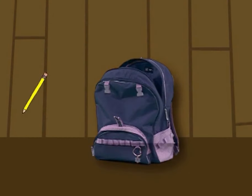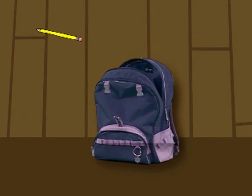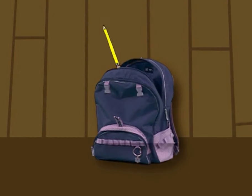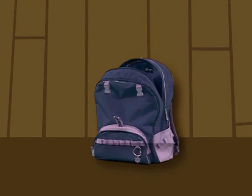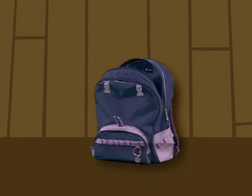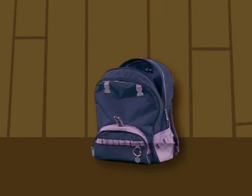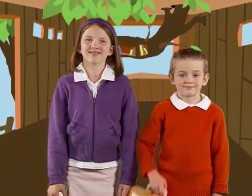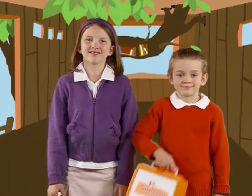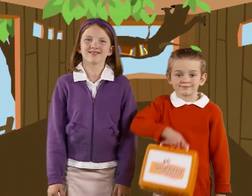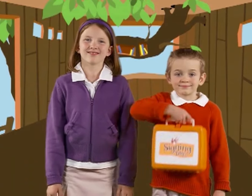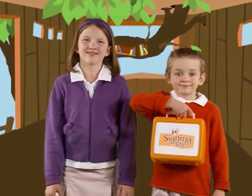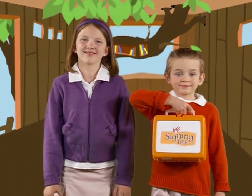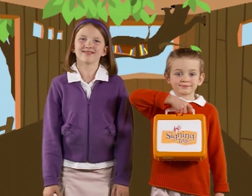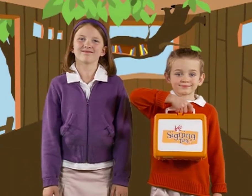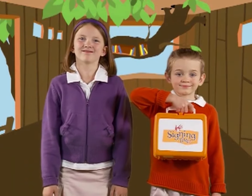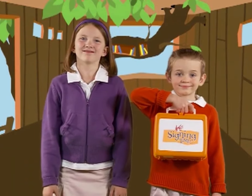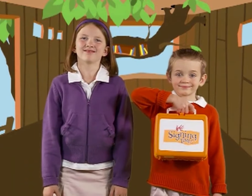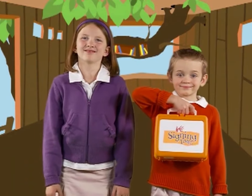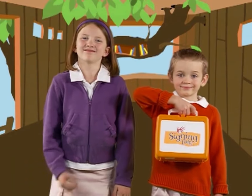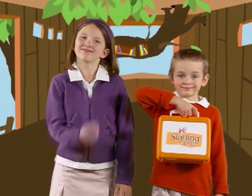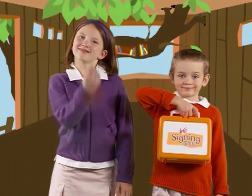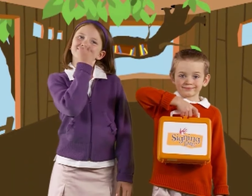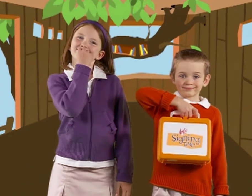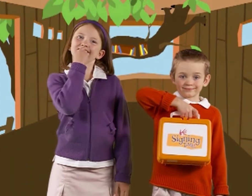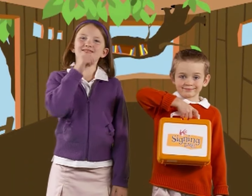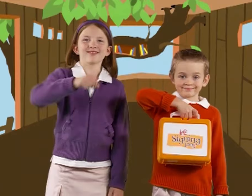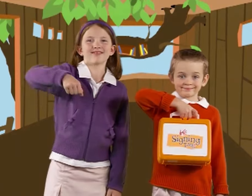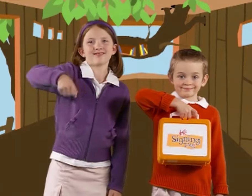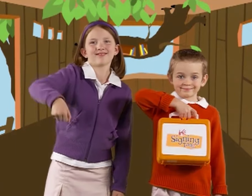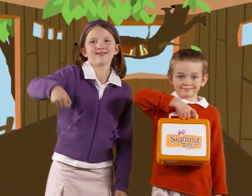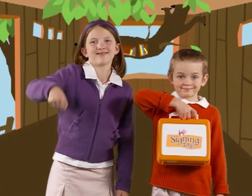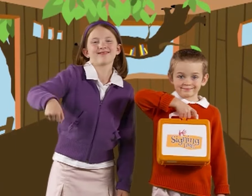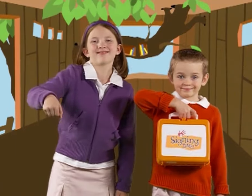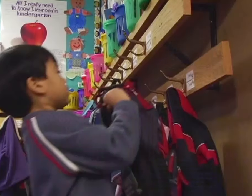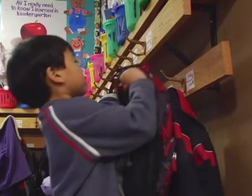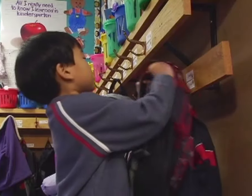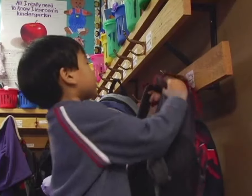Pencils. And there is still room for my lunchbox.